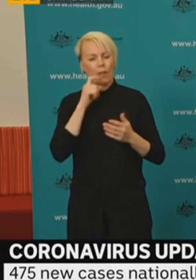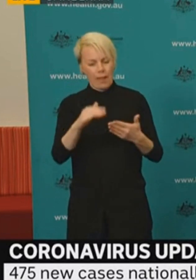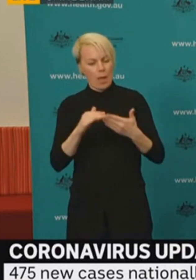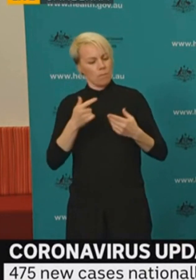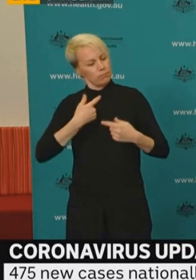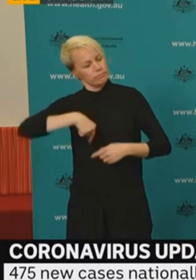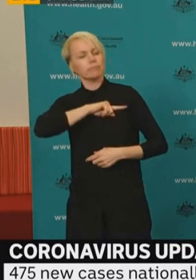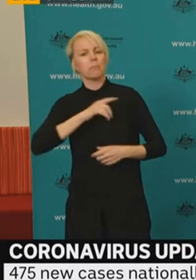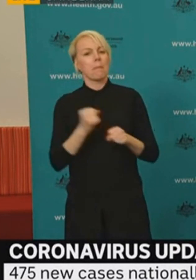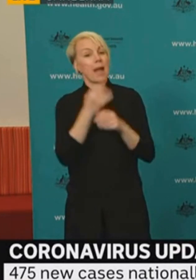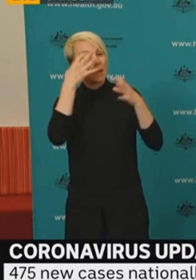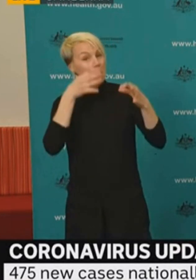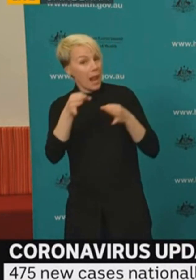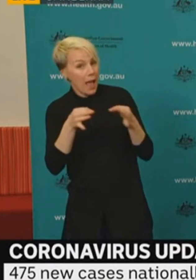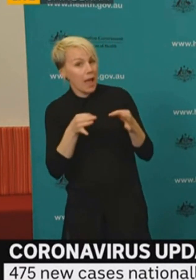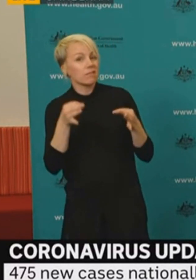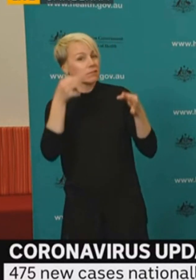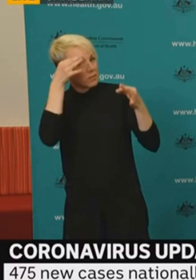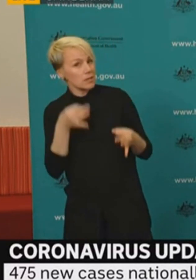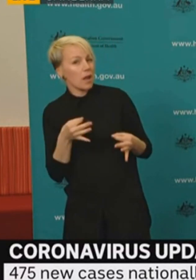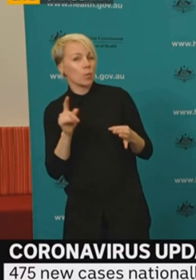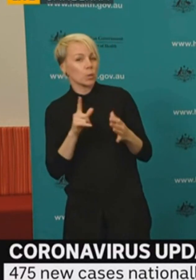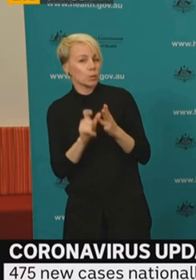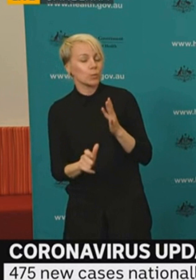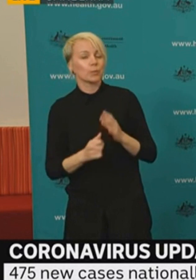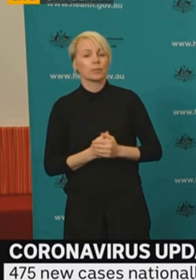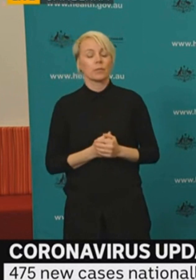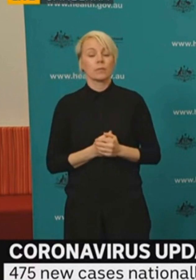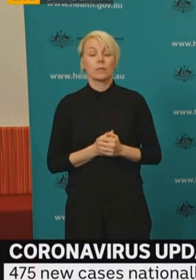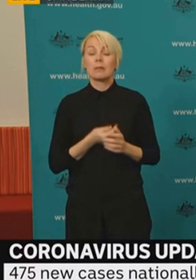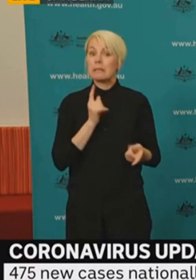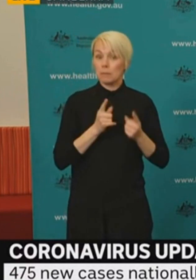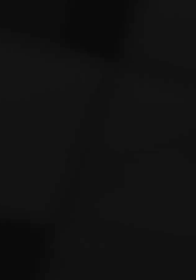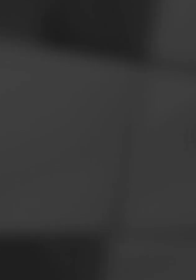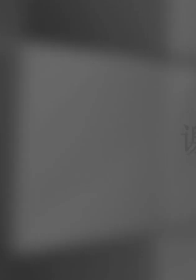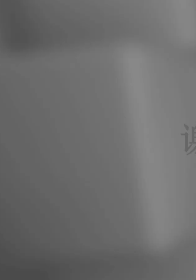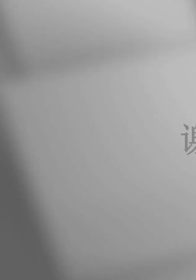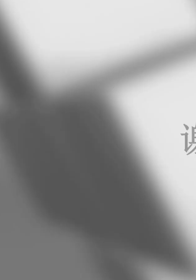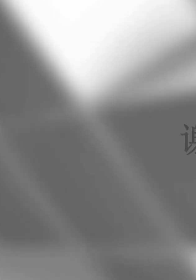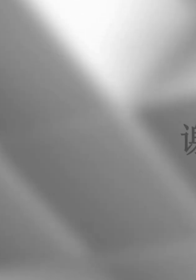time taken between someone getting a test and to it being reported.